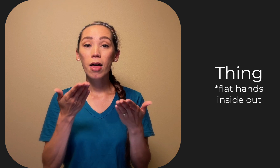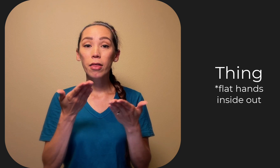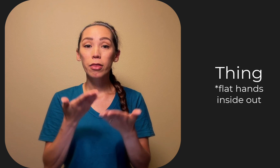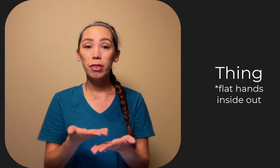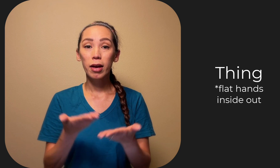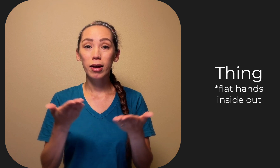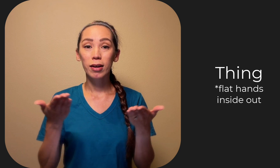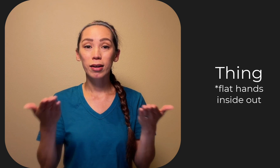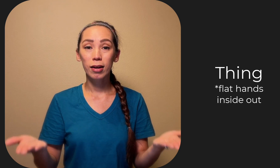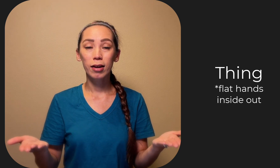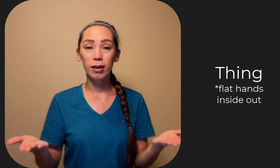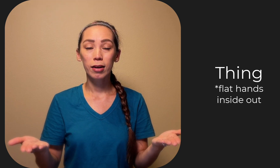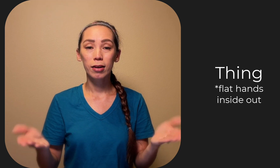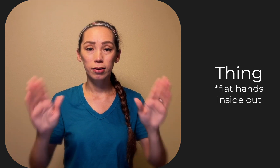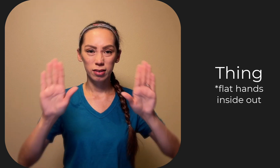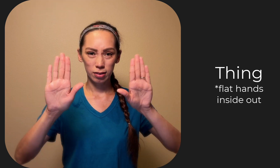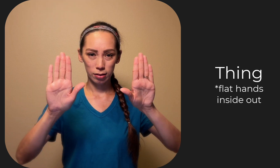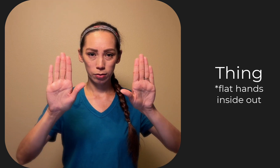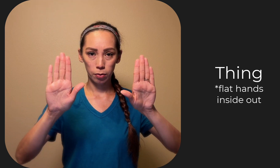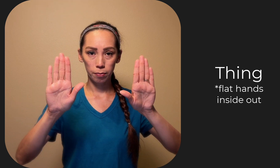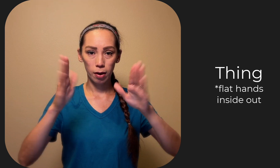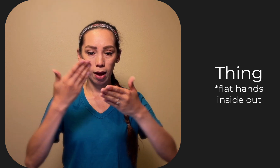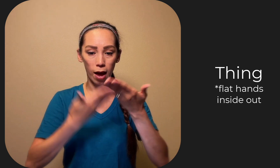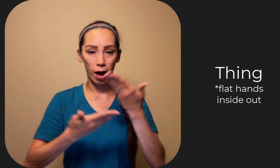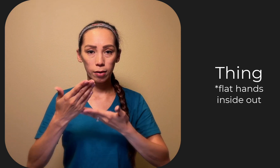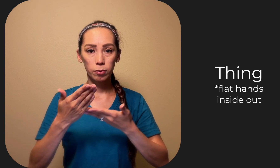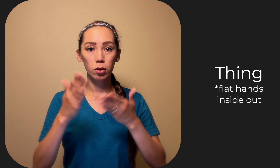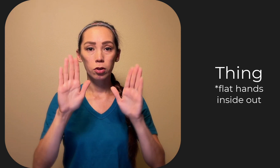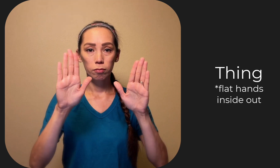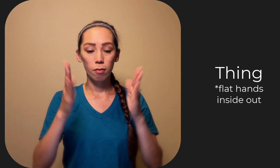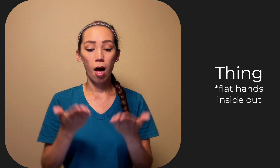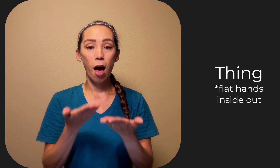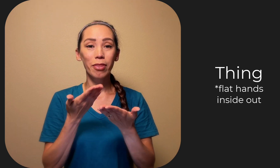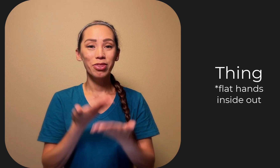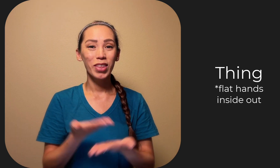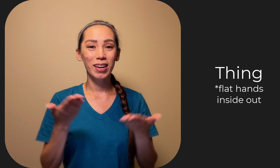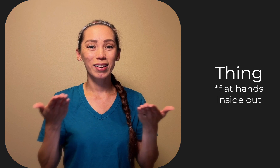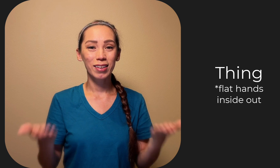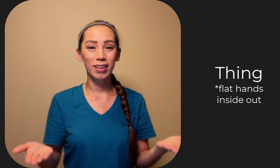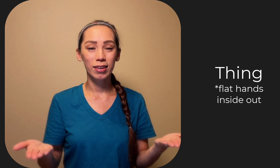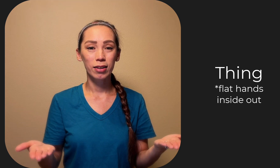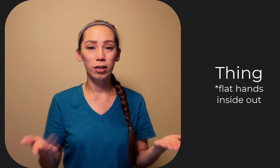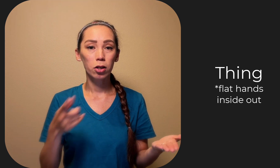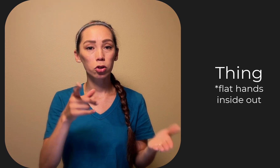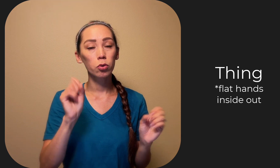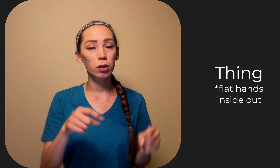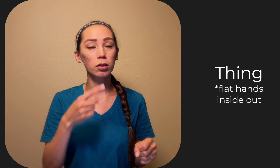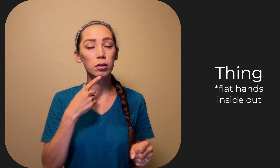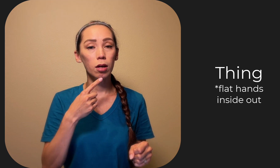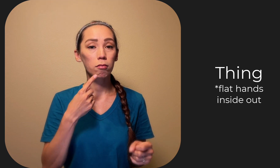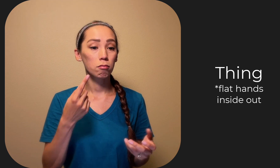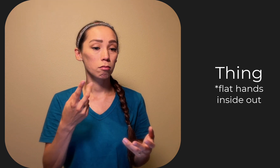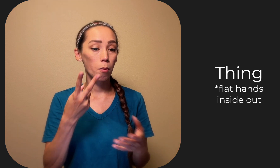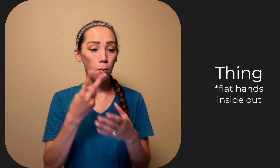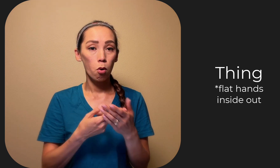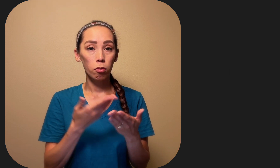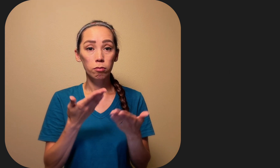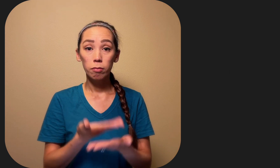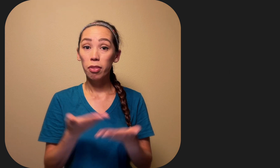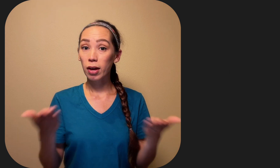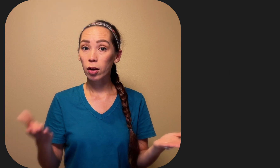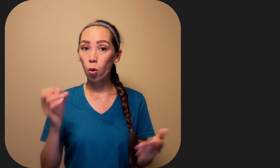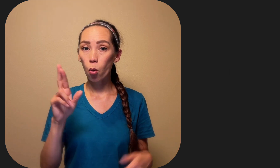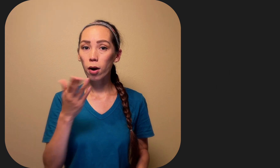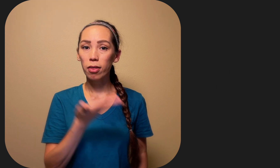Thing. You would take your hand, the BA classifier hand shape, you would do thing. You can either have